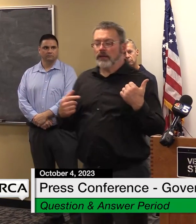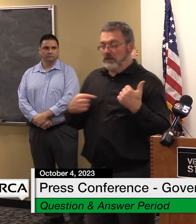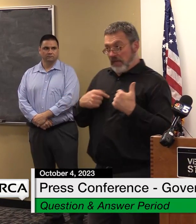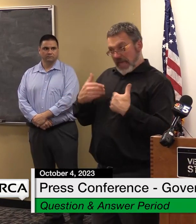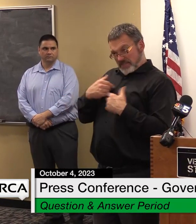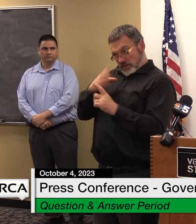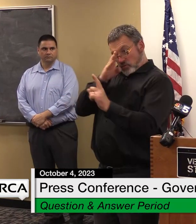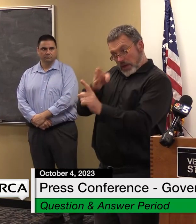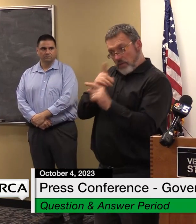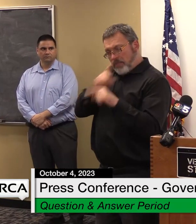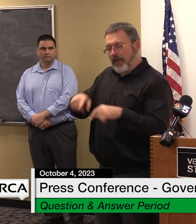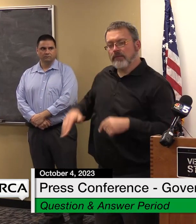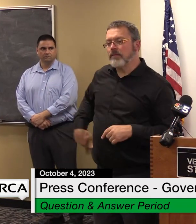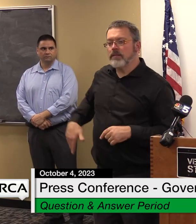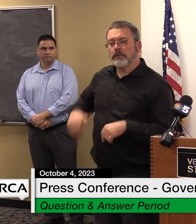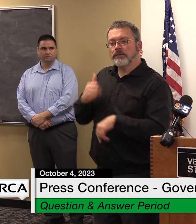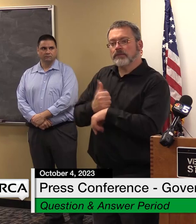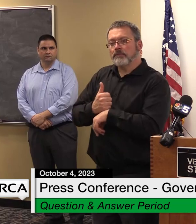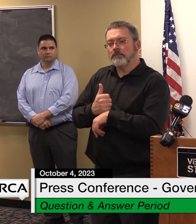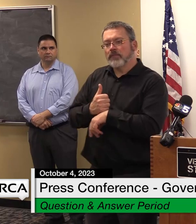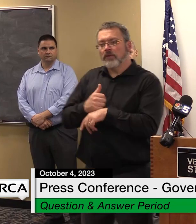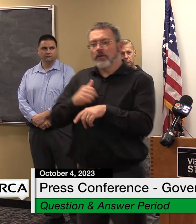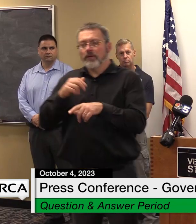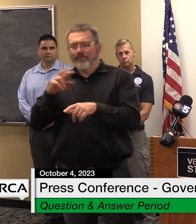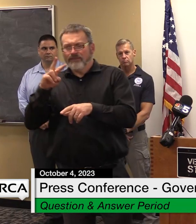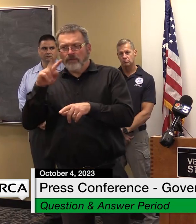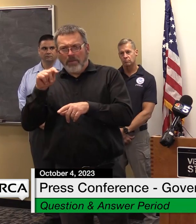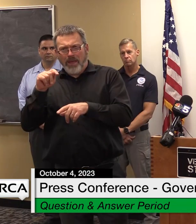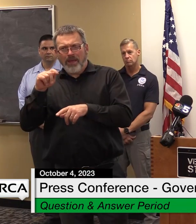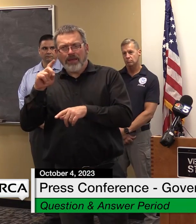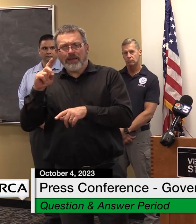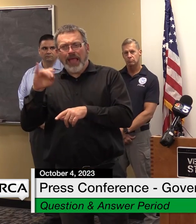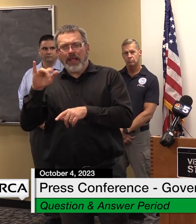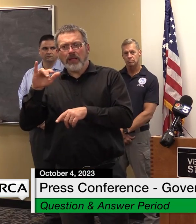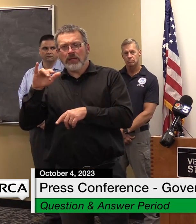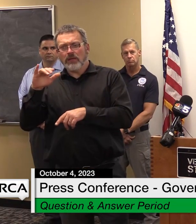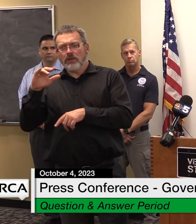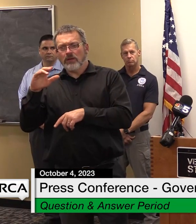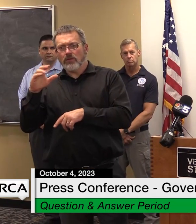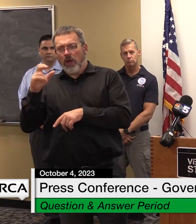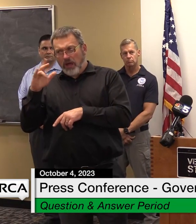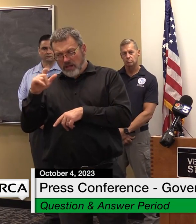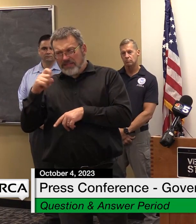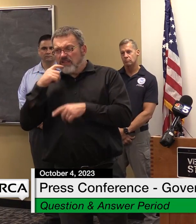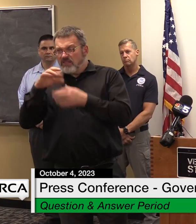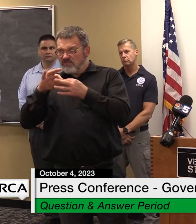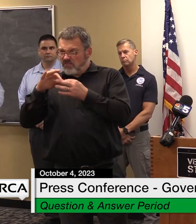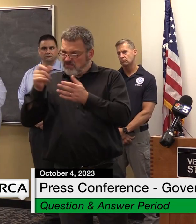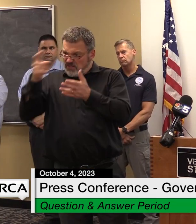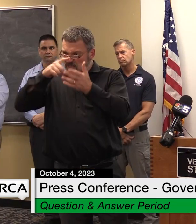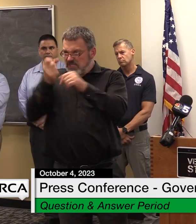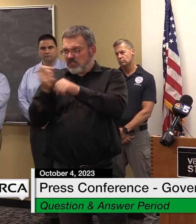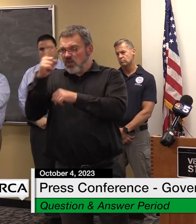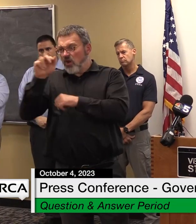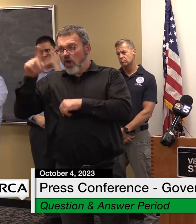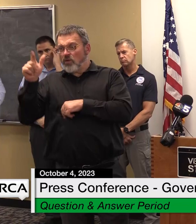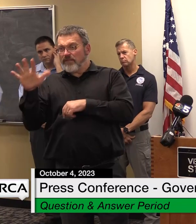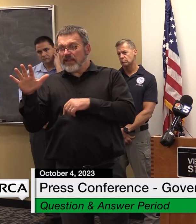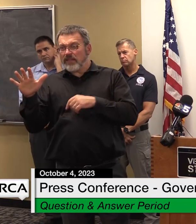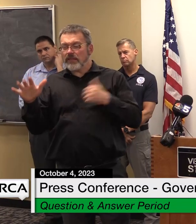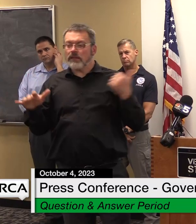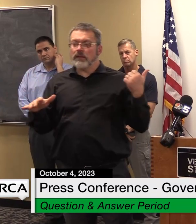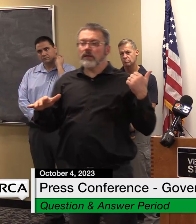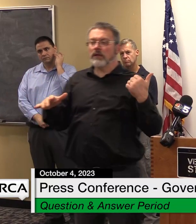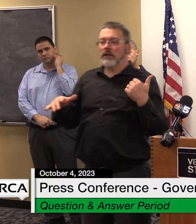think her comments were to the Global Warming Solutions. Well, the letter was to